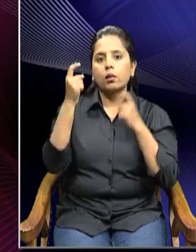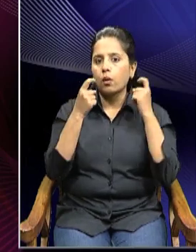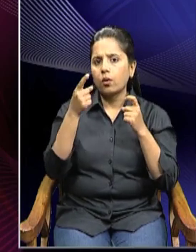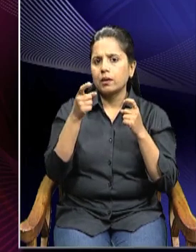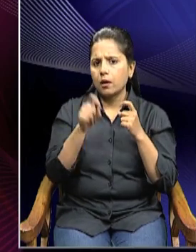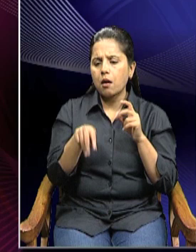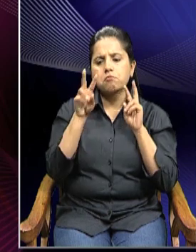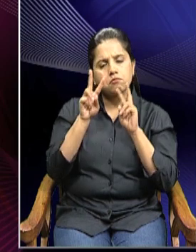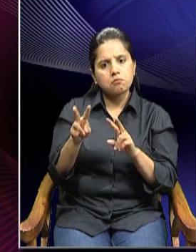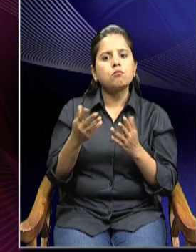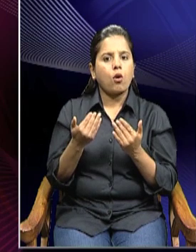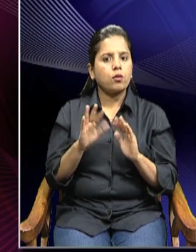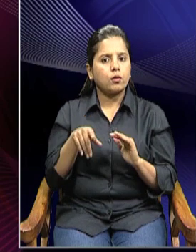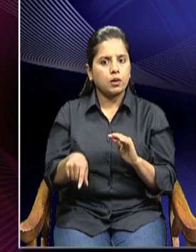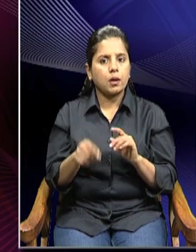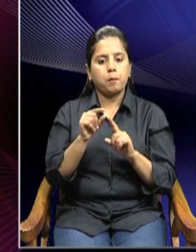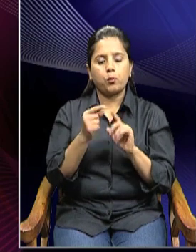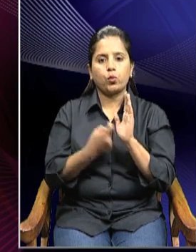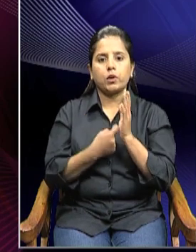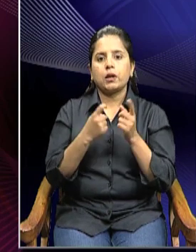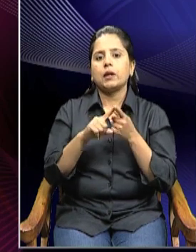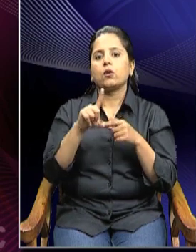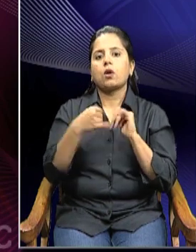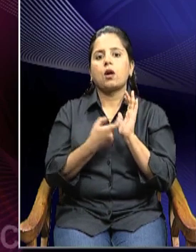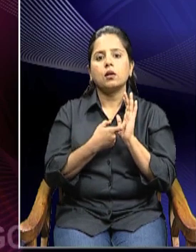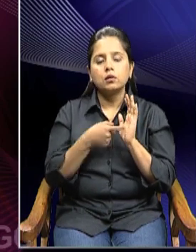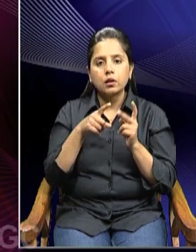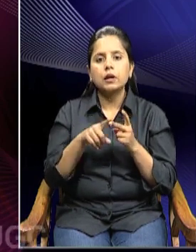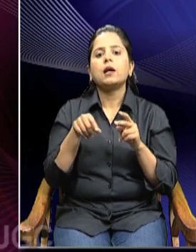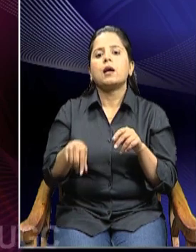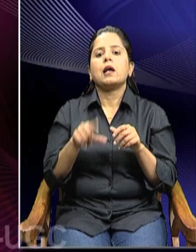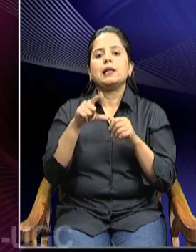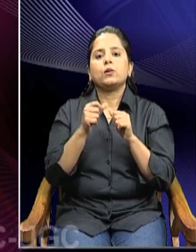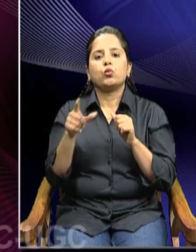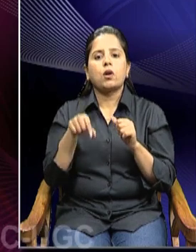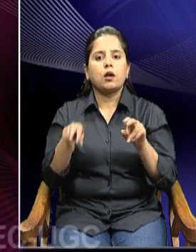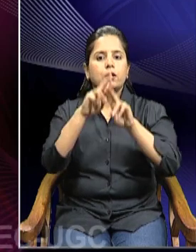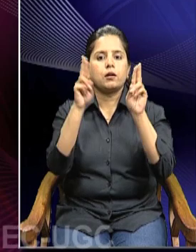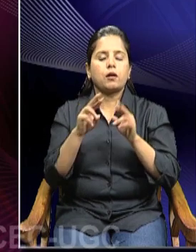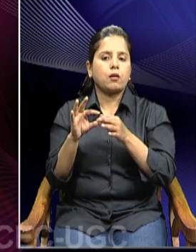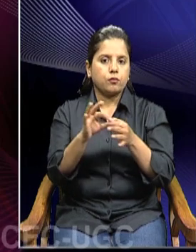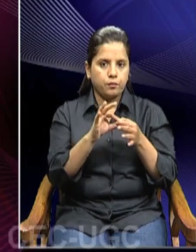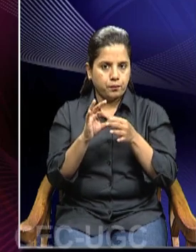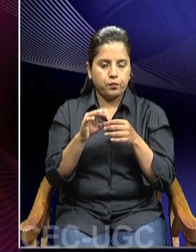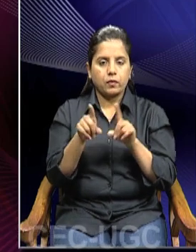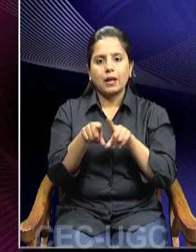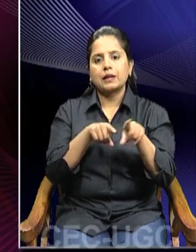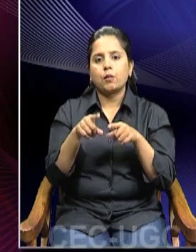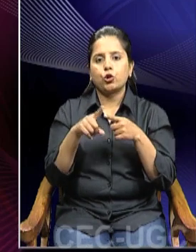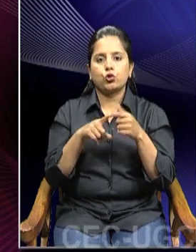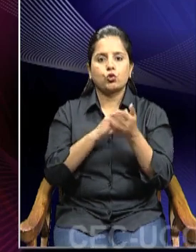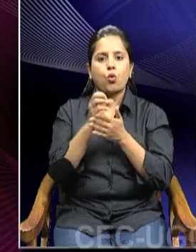be considered as the precursors of liberal international relations. For example, John Locke,